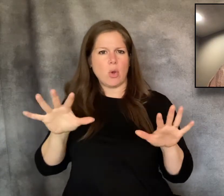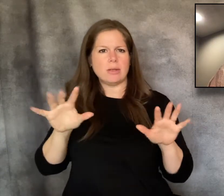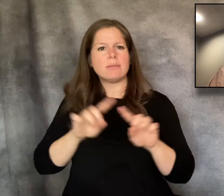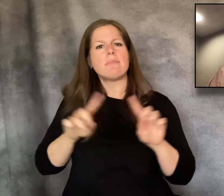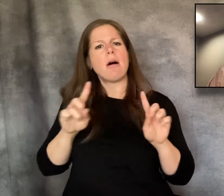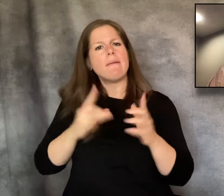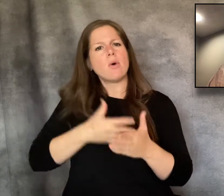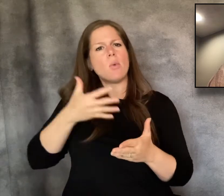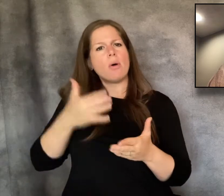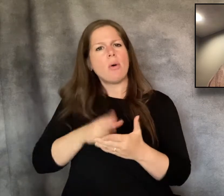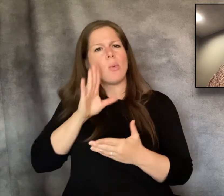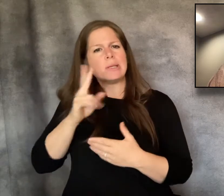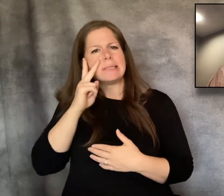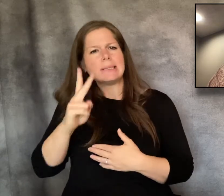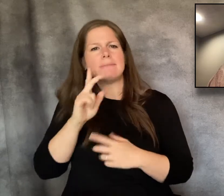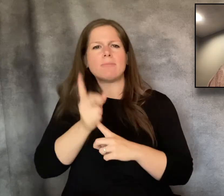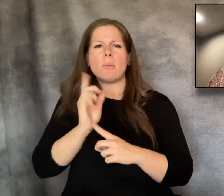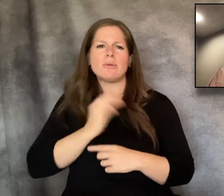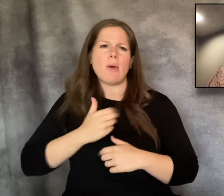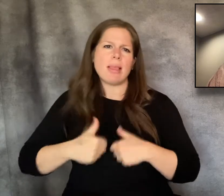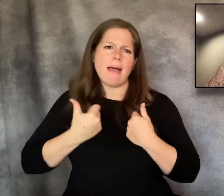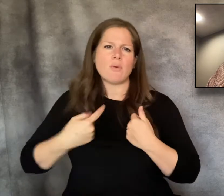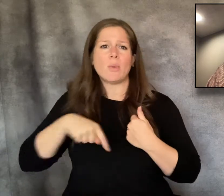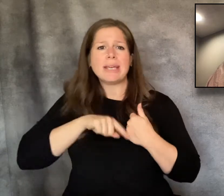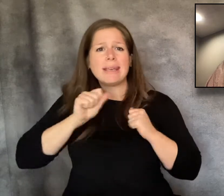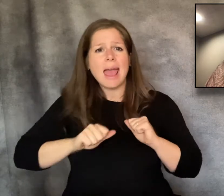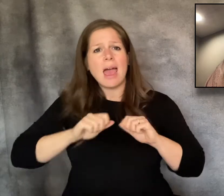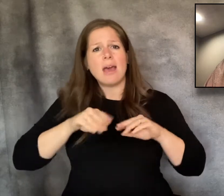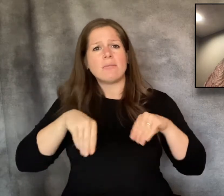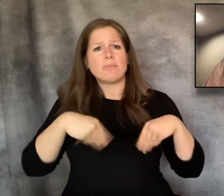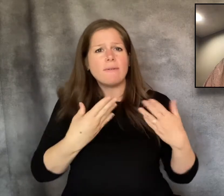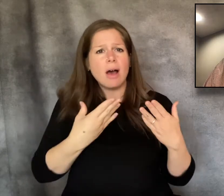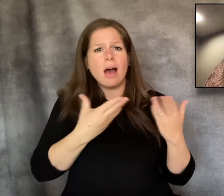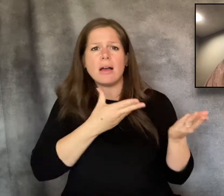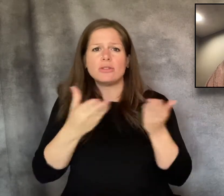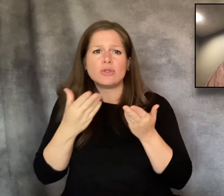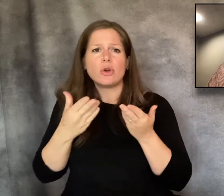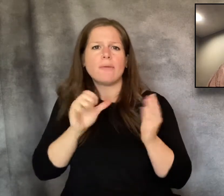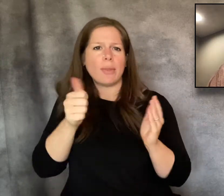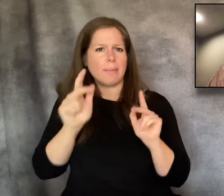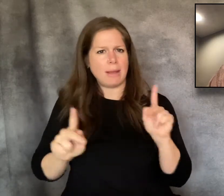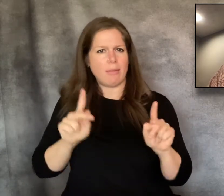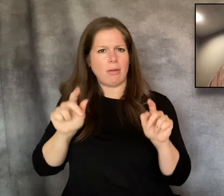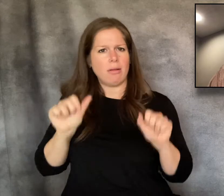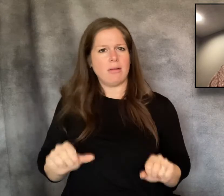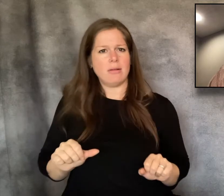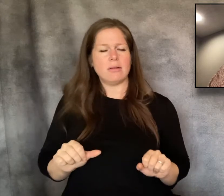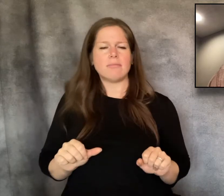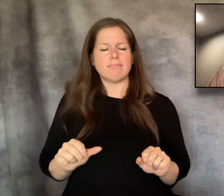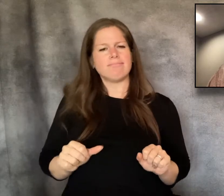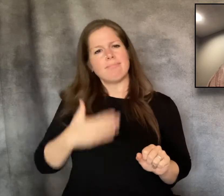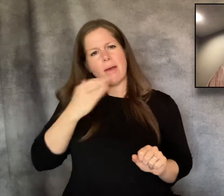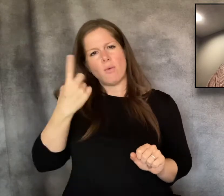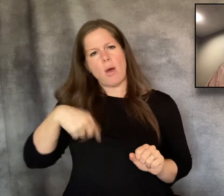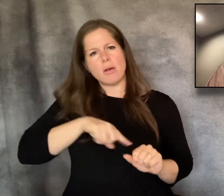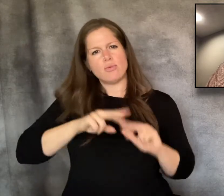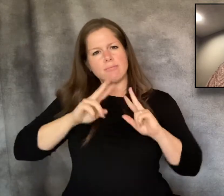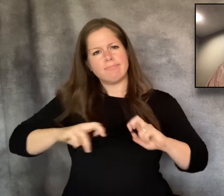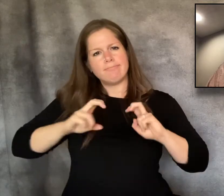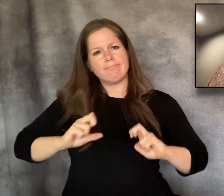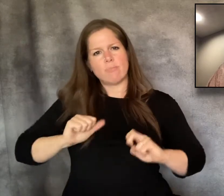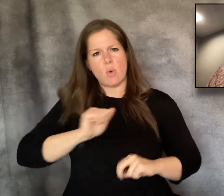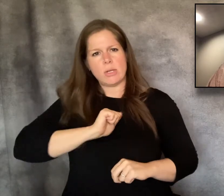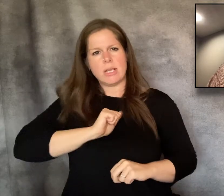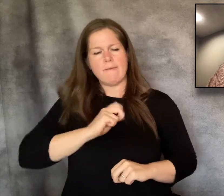can enter in and provide small moments of help. Find your heart. Find what you can see in people that moves